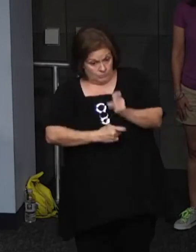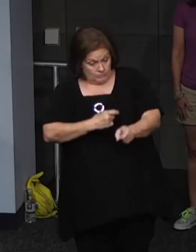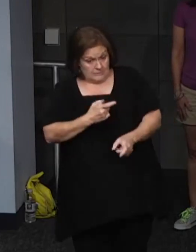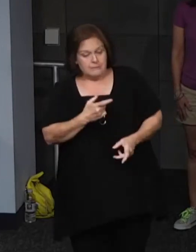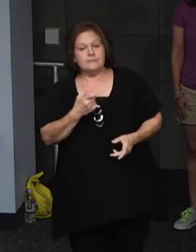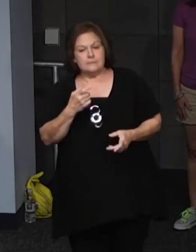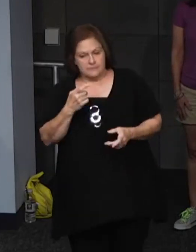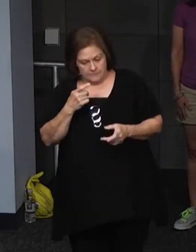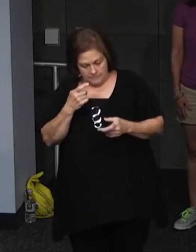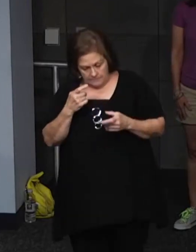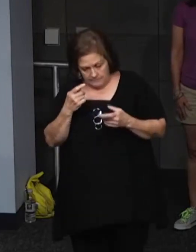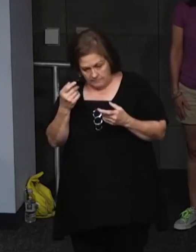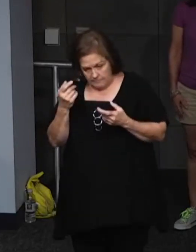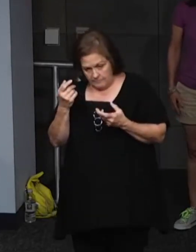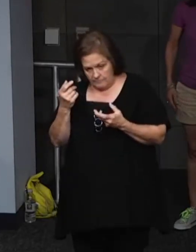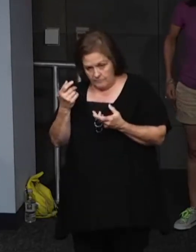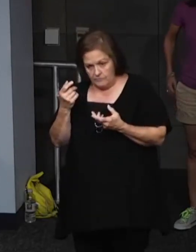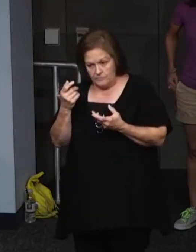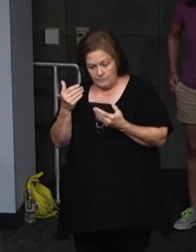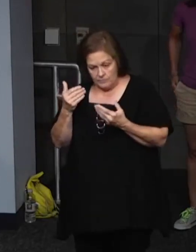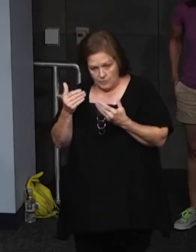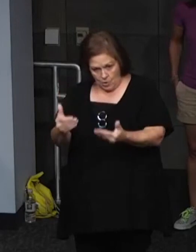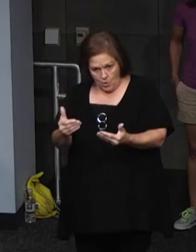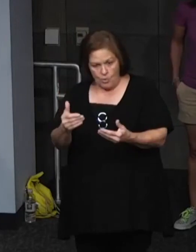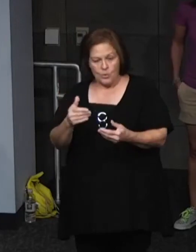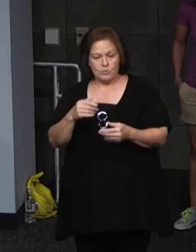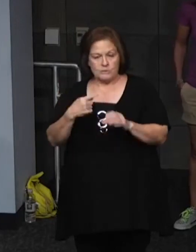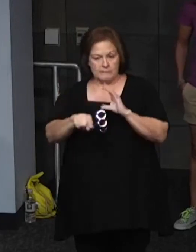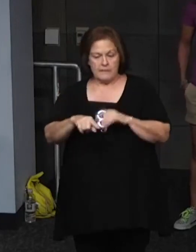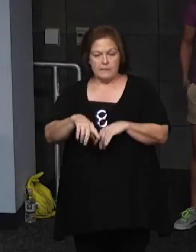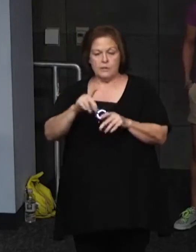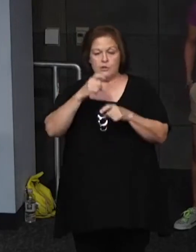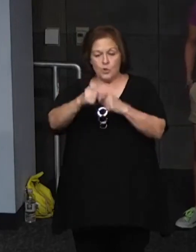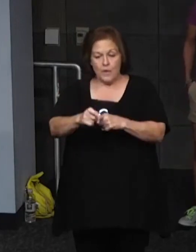please centralize those donations at this email,